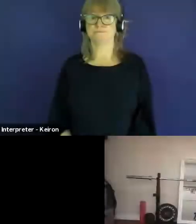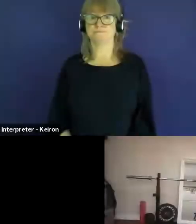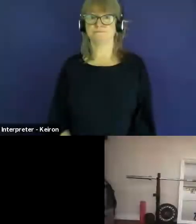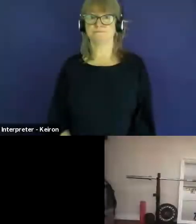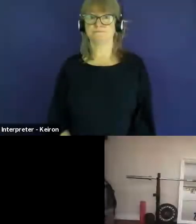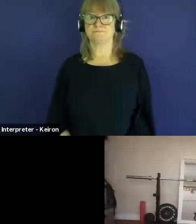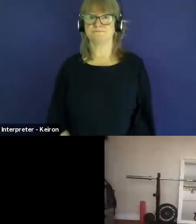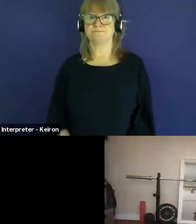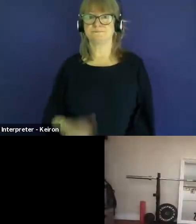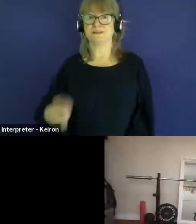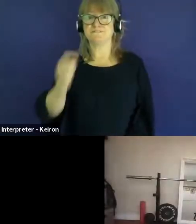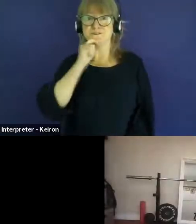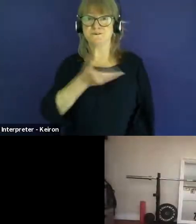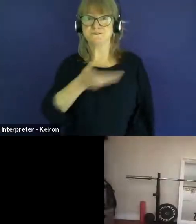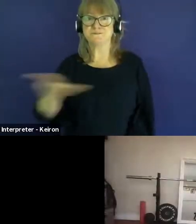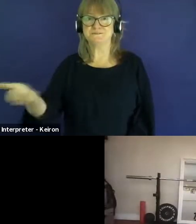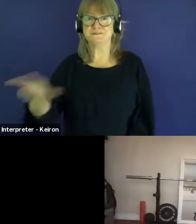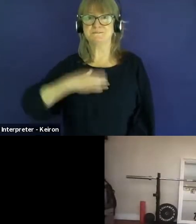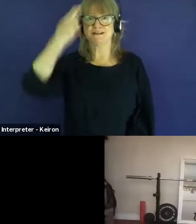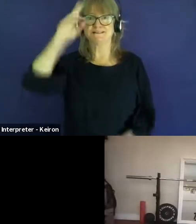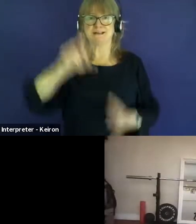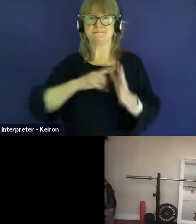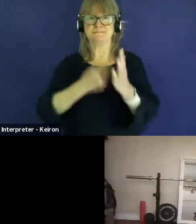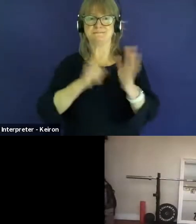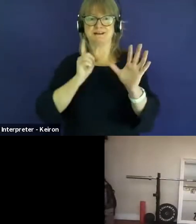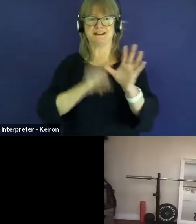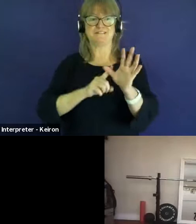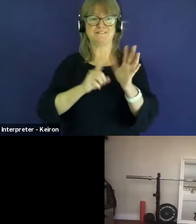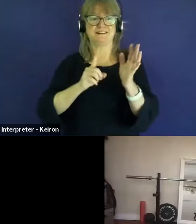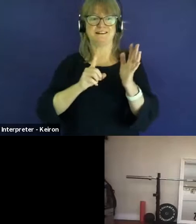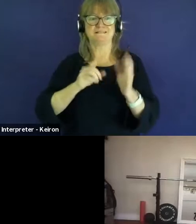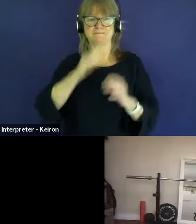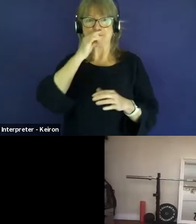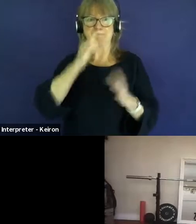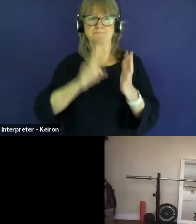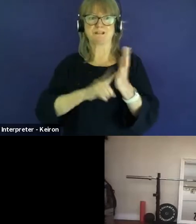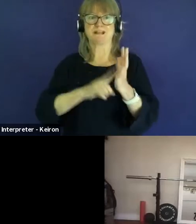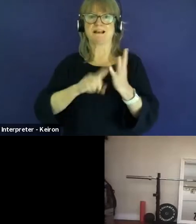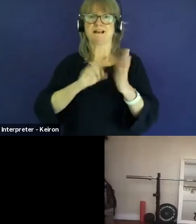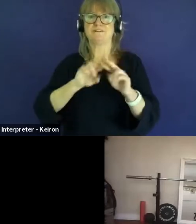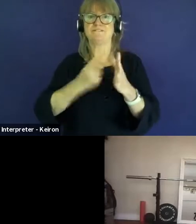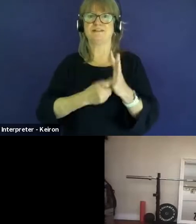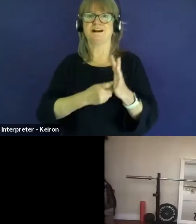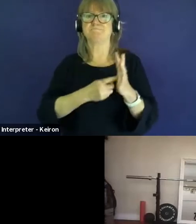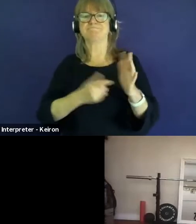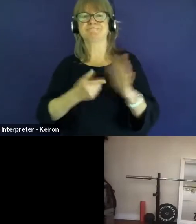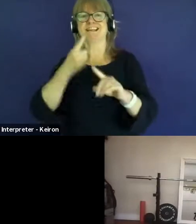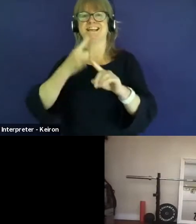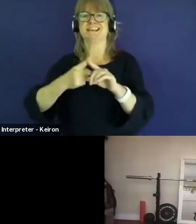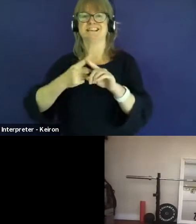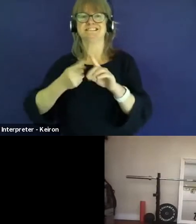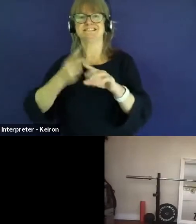Good afternoon, everybody. My name's Ari Laufer. I'm an executive at Wise Employment, and I welcome everybody